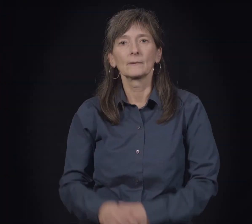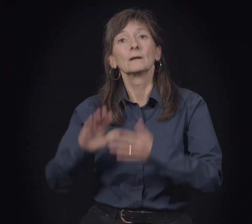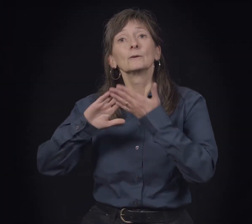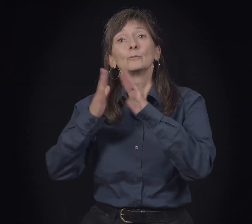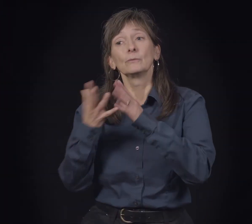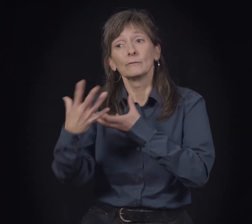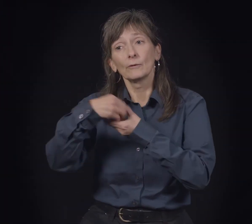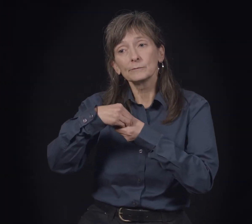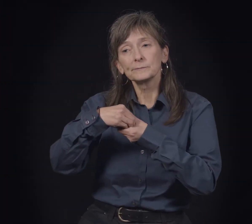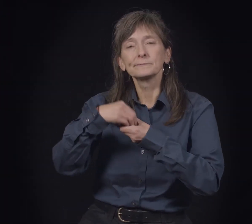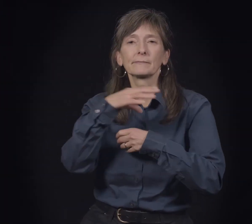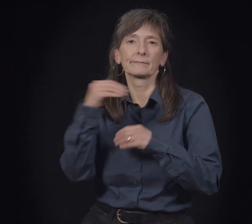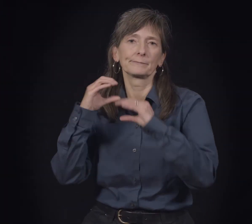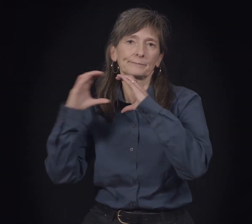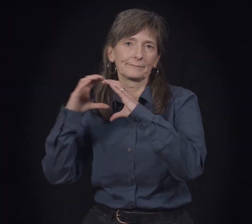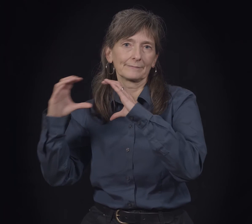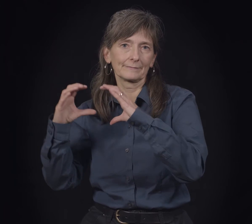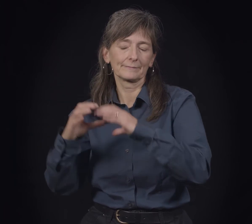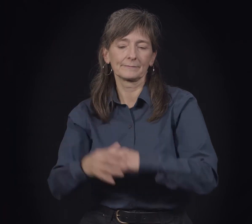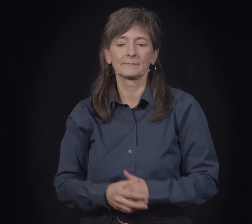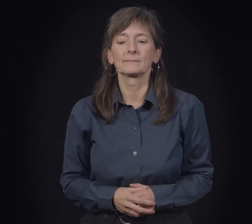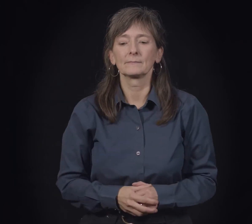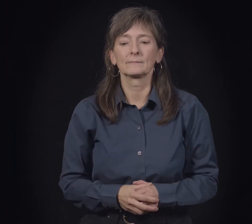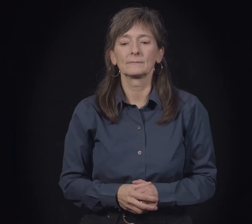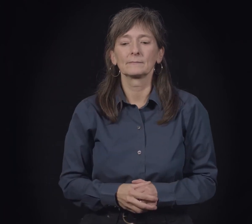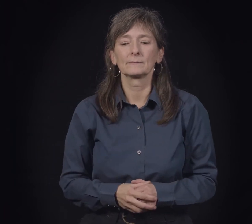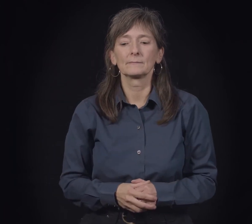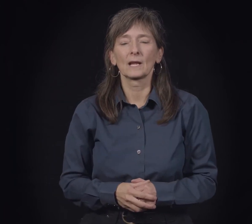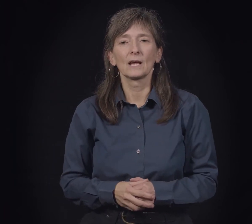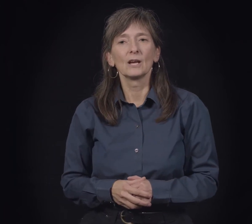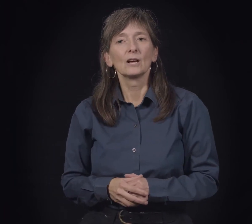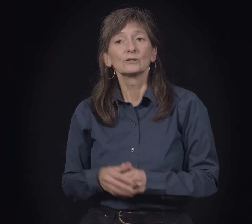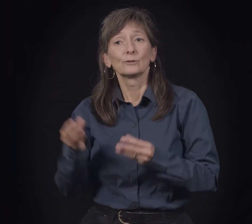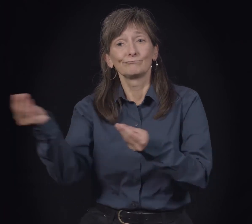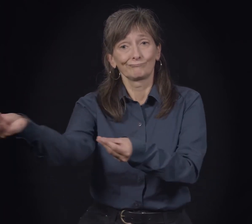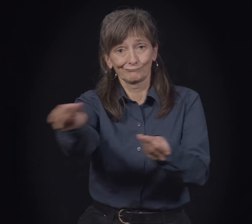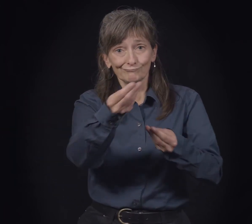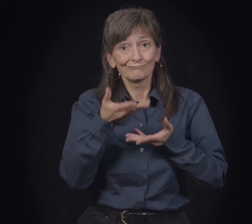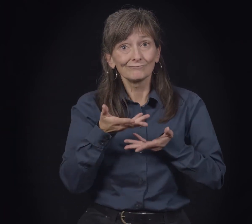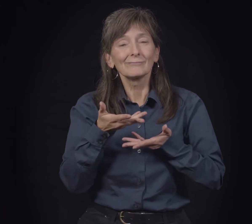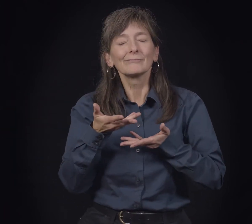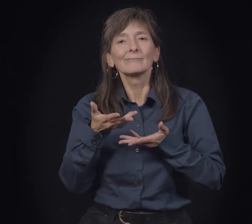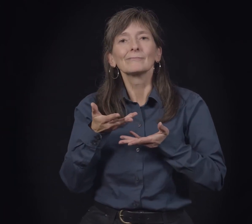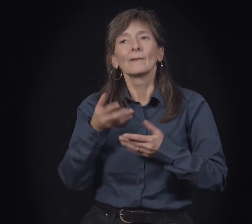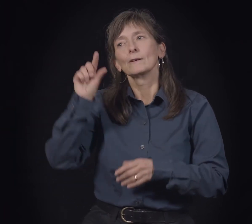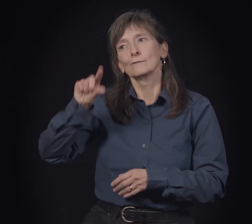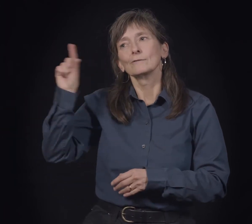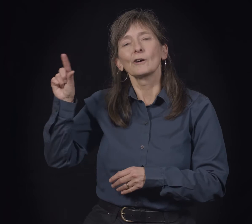Community engagement and communication. There was a strong message that government must continue to engage